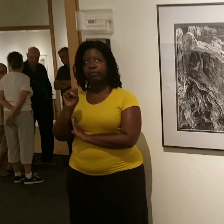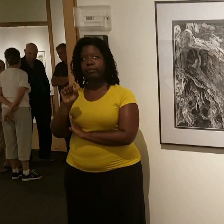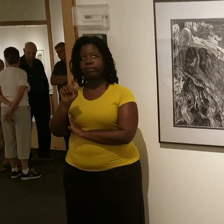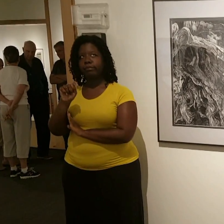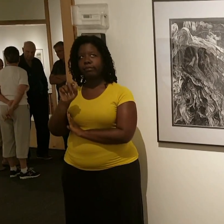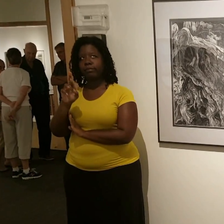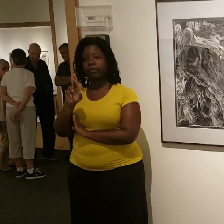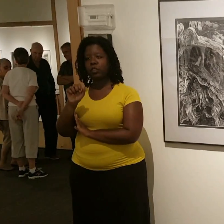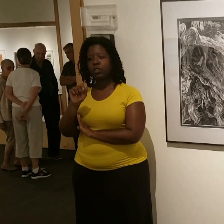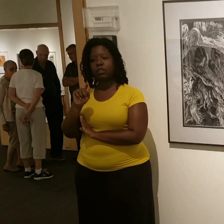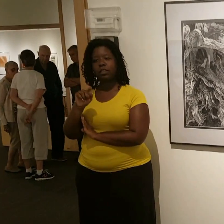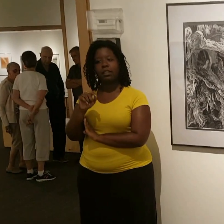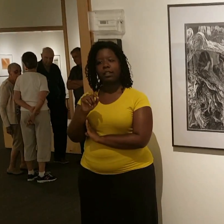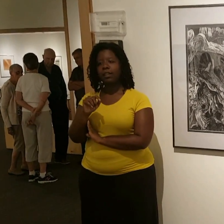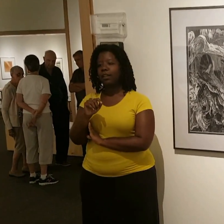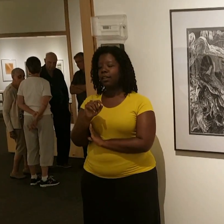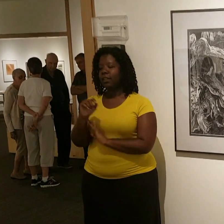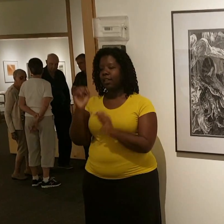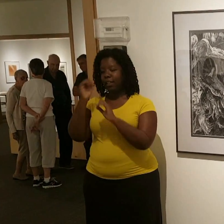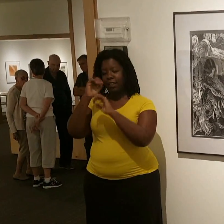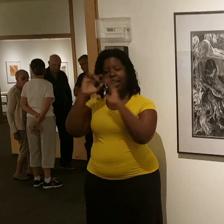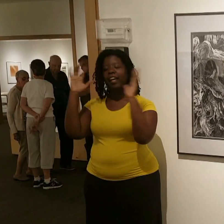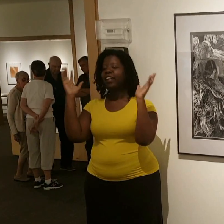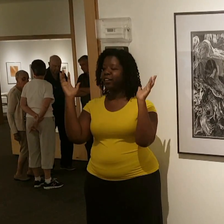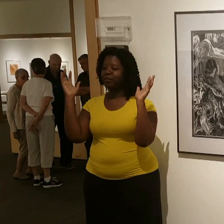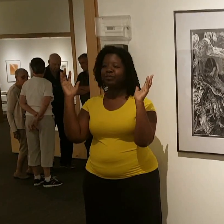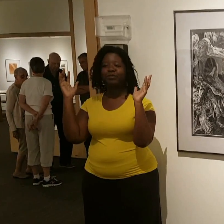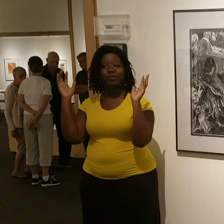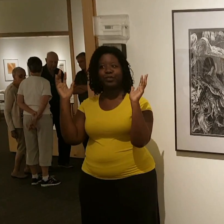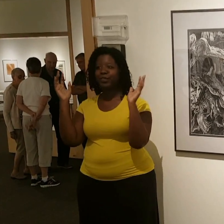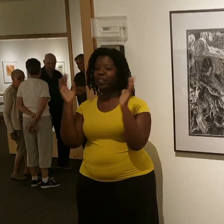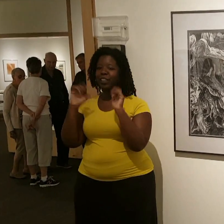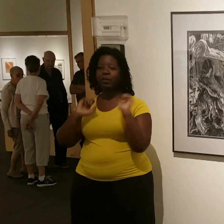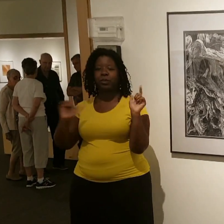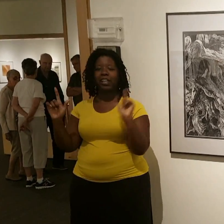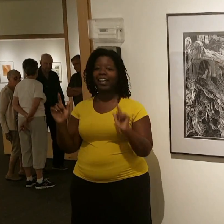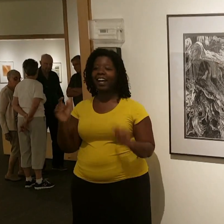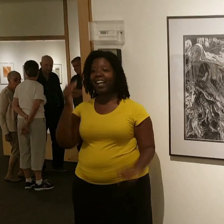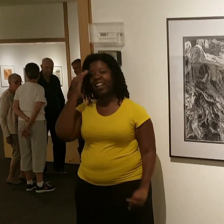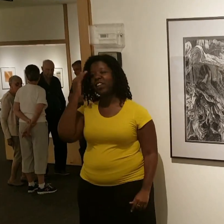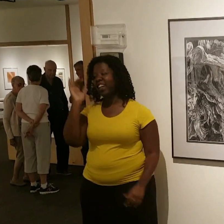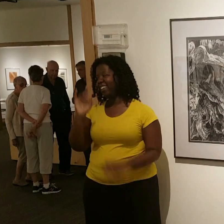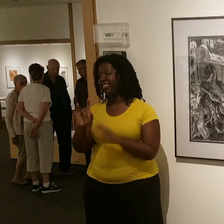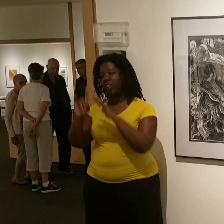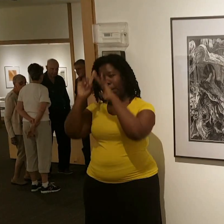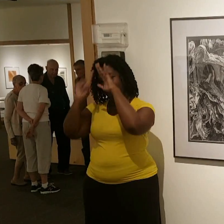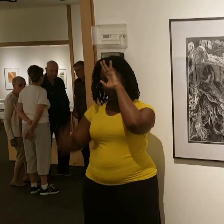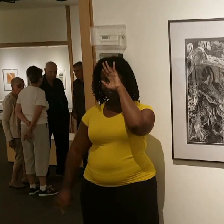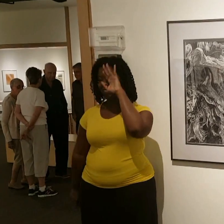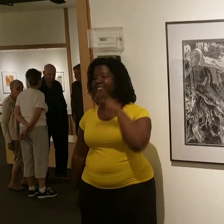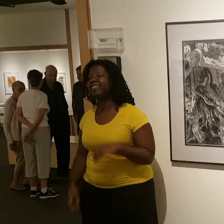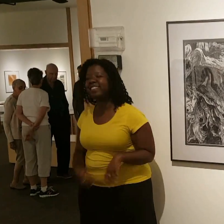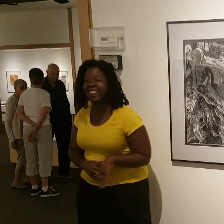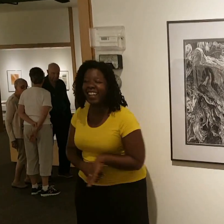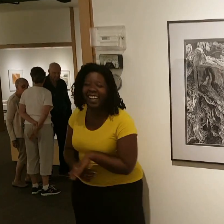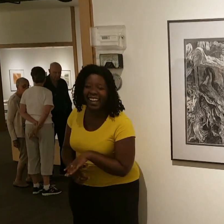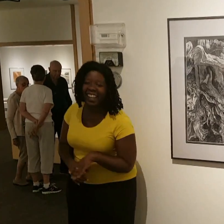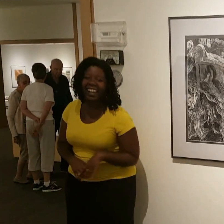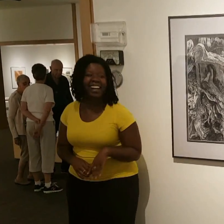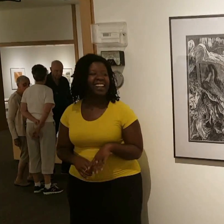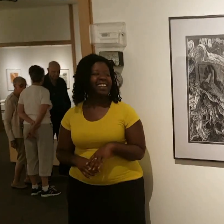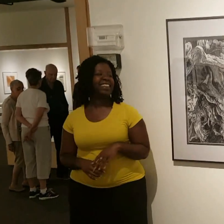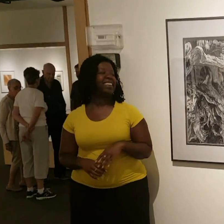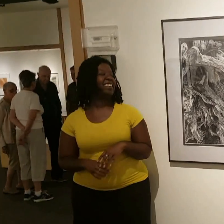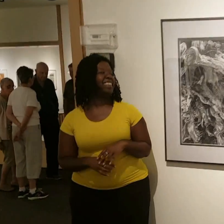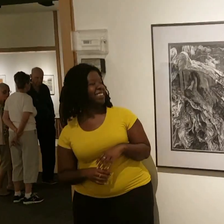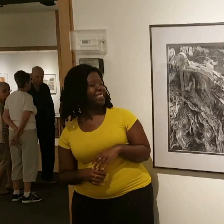white areas, is that just bare paper? Yes, Yes. and I can use an eraser. I do, it